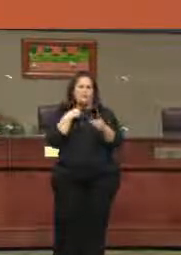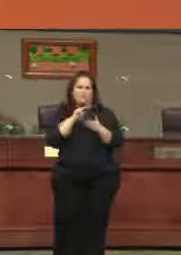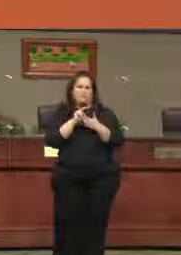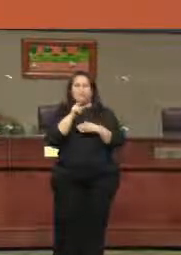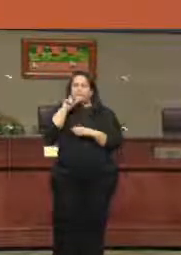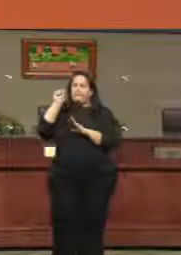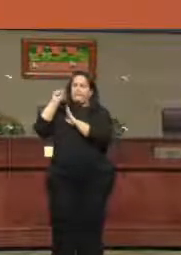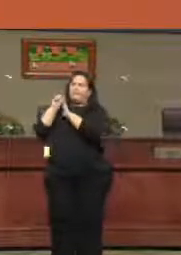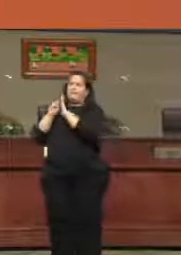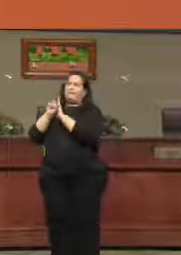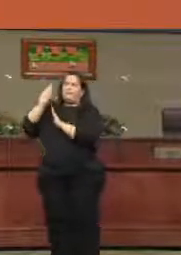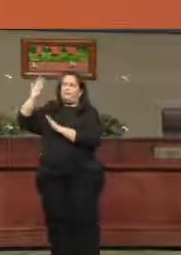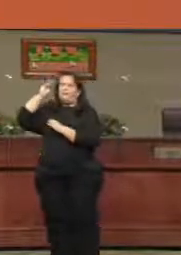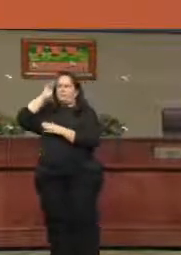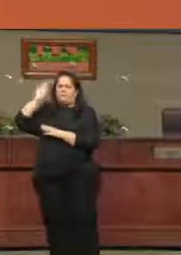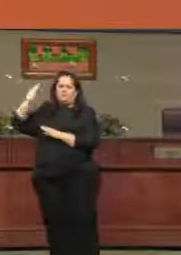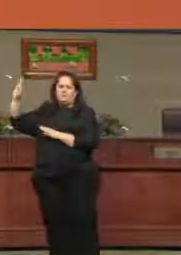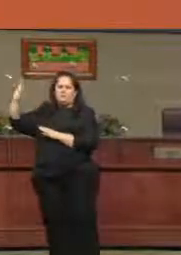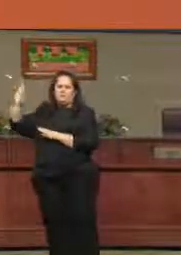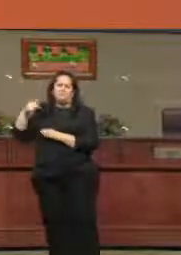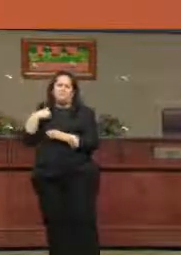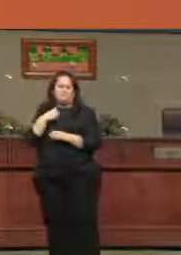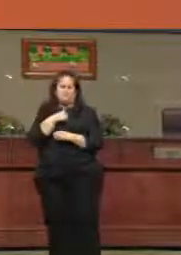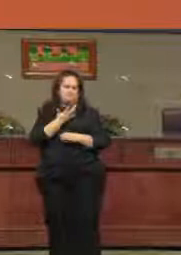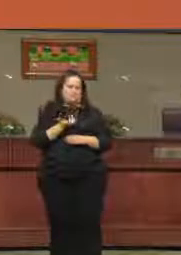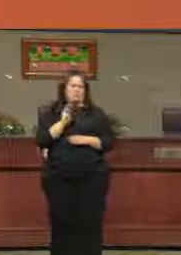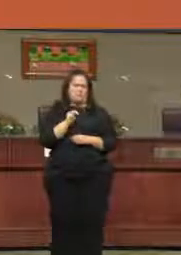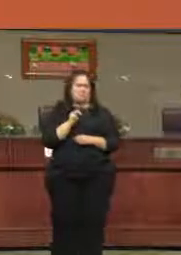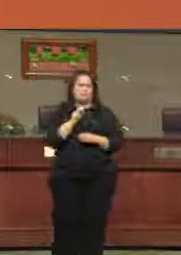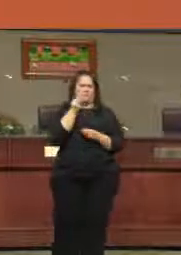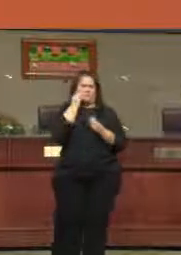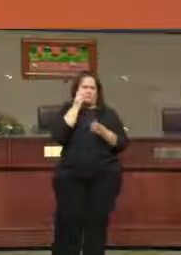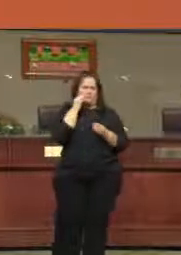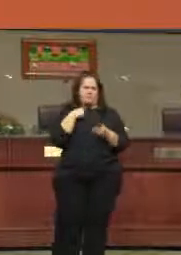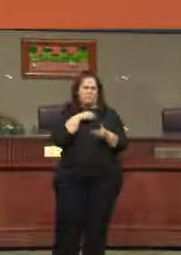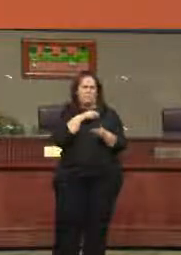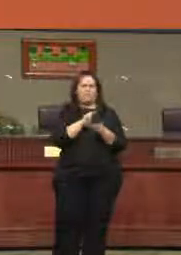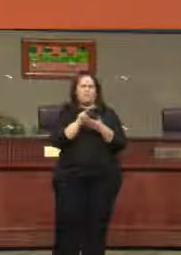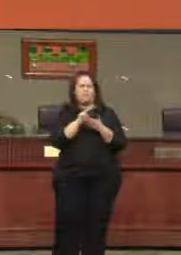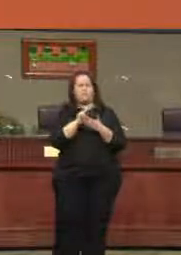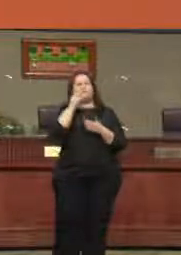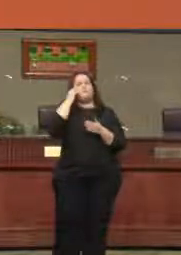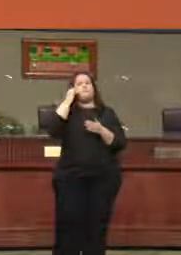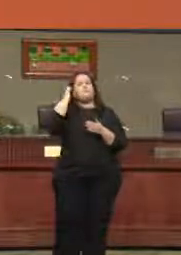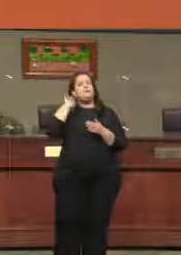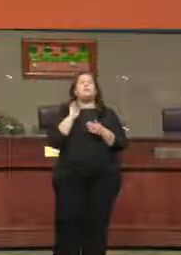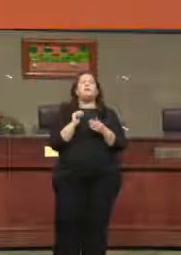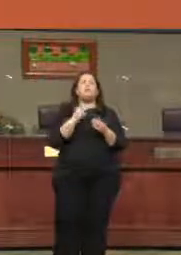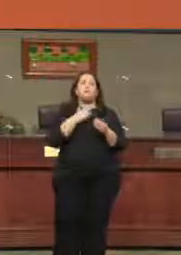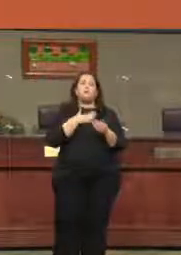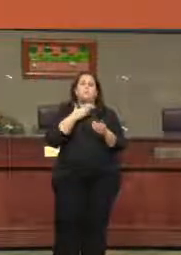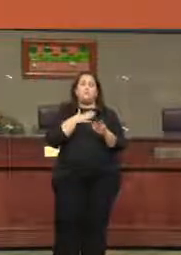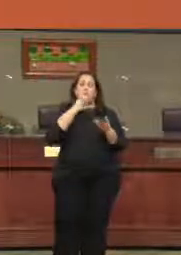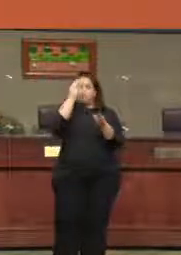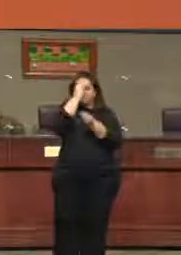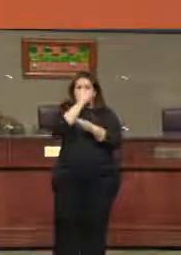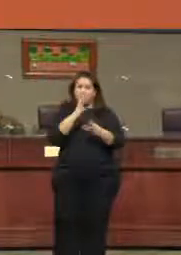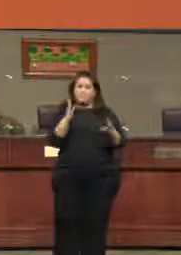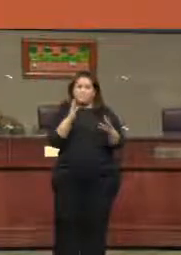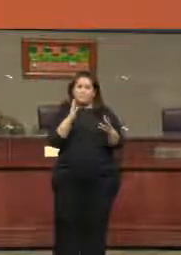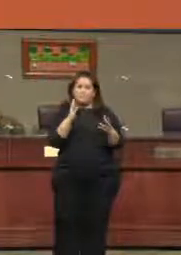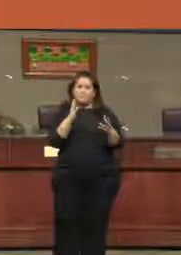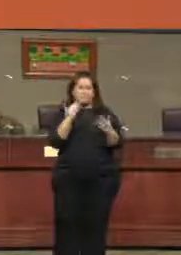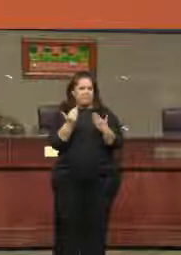state-generated data. So I'm also pleased to announce, this is a news flash,